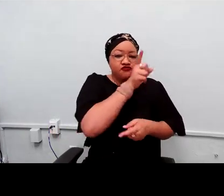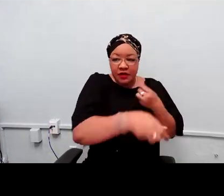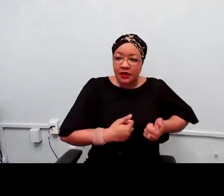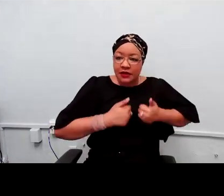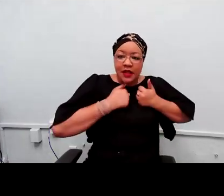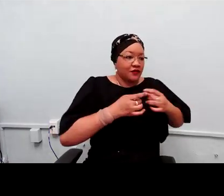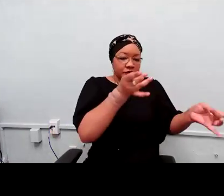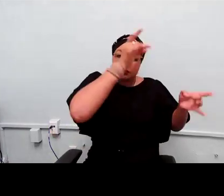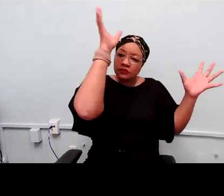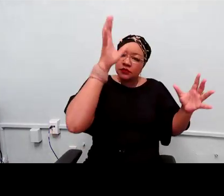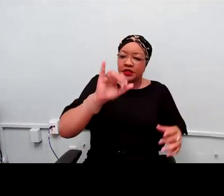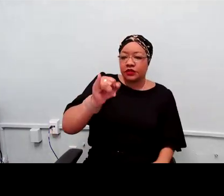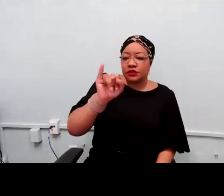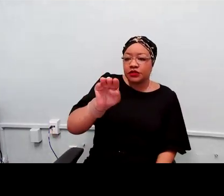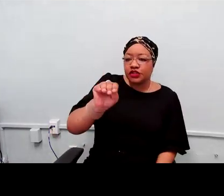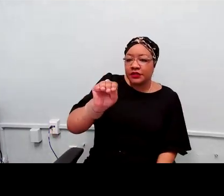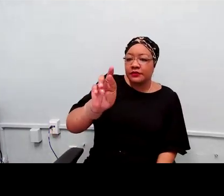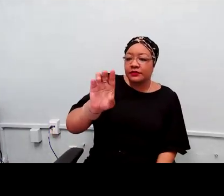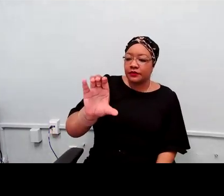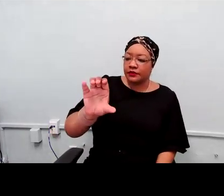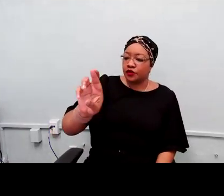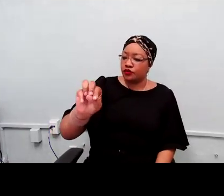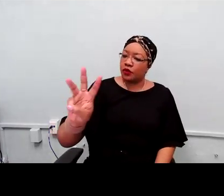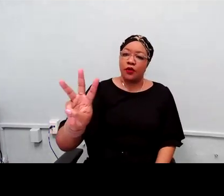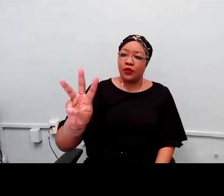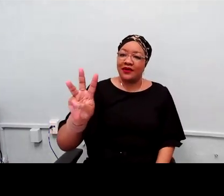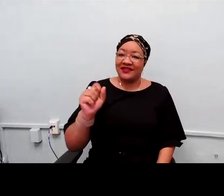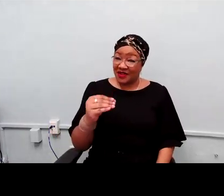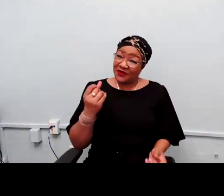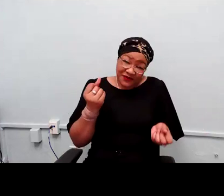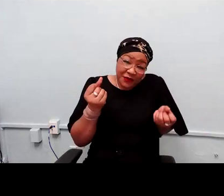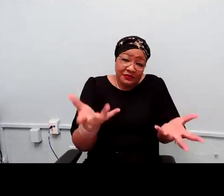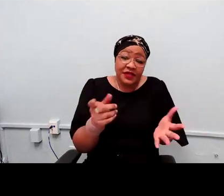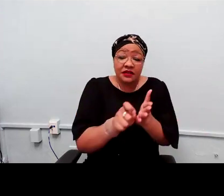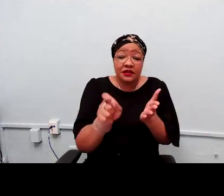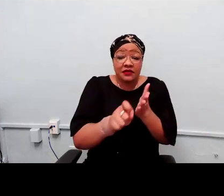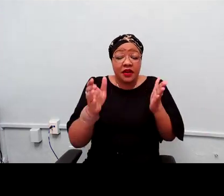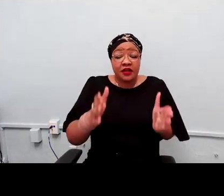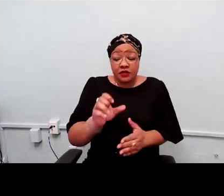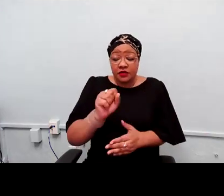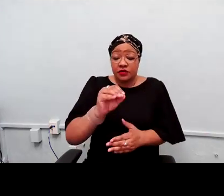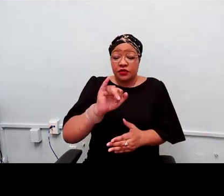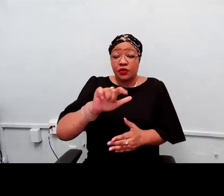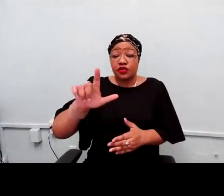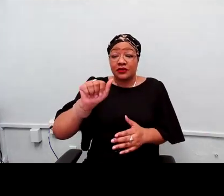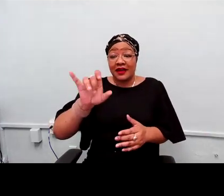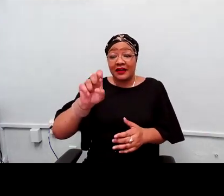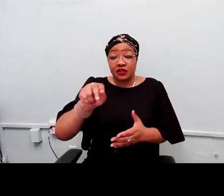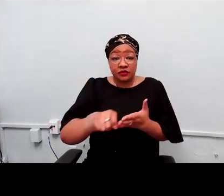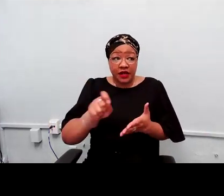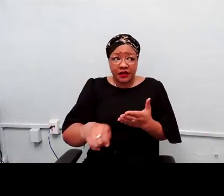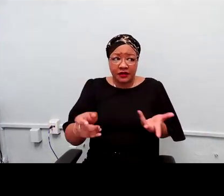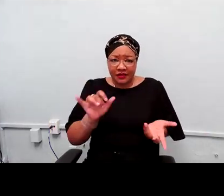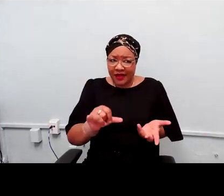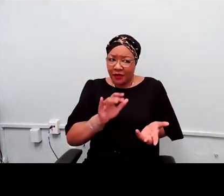land. Right. So for many writers, social action writers was just a necessity. It was, of course, that's what we're